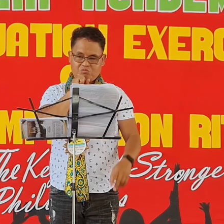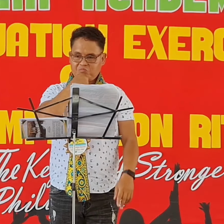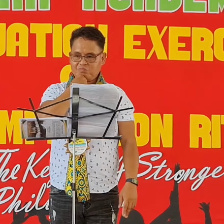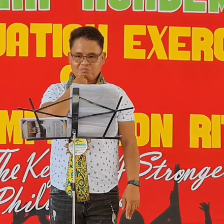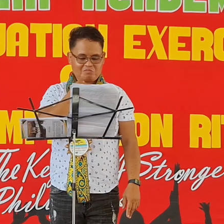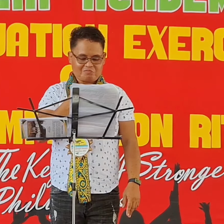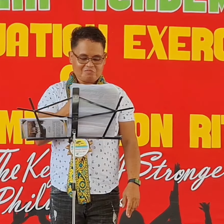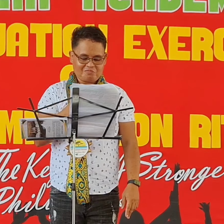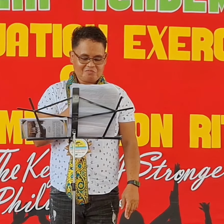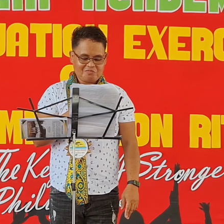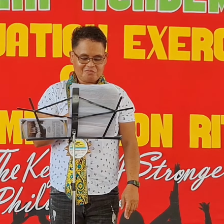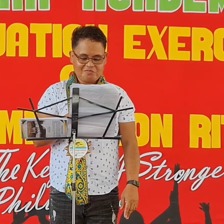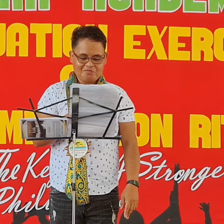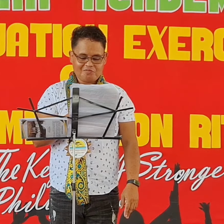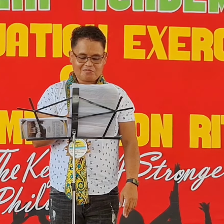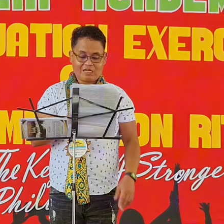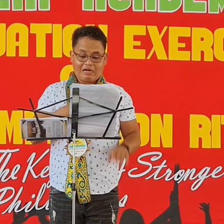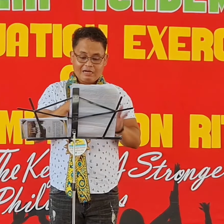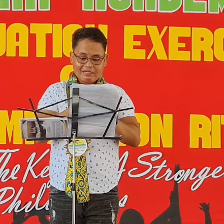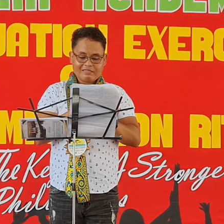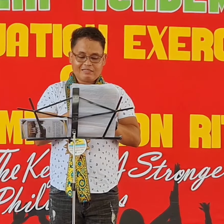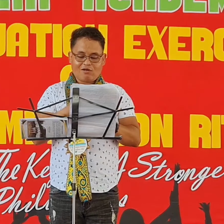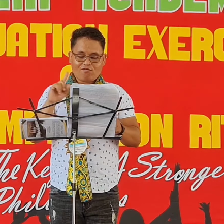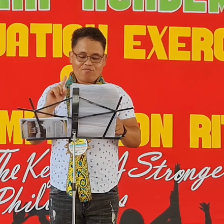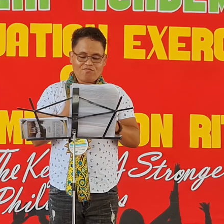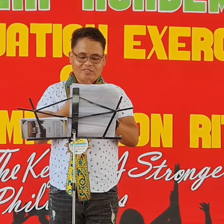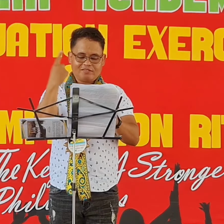Our relationship was not very serious at first.